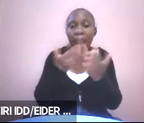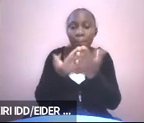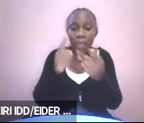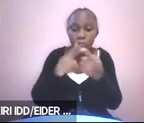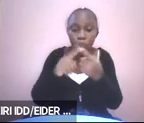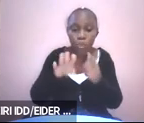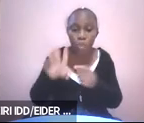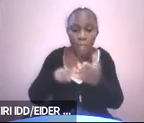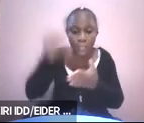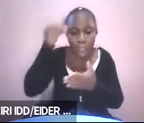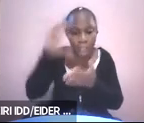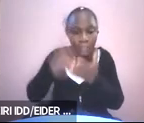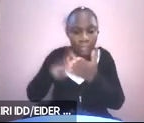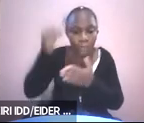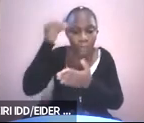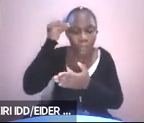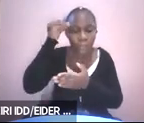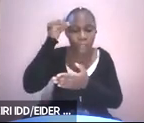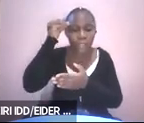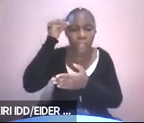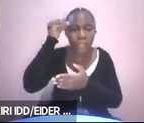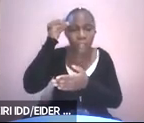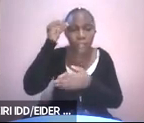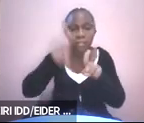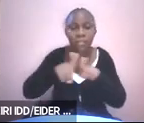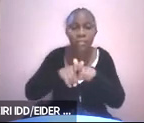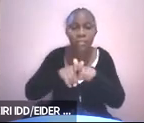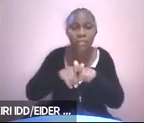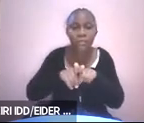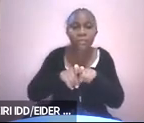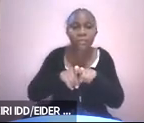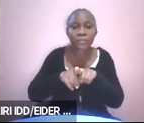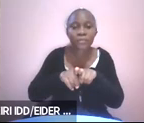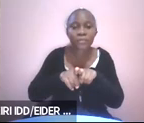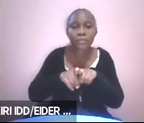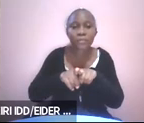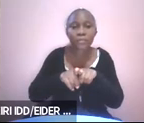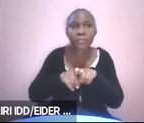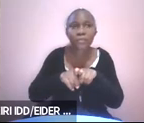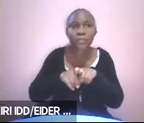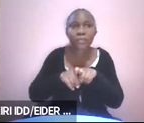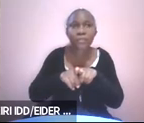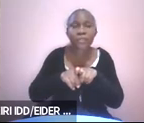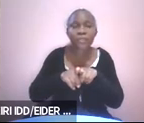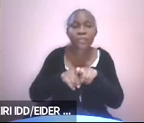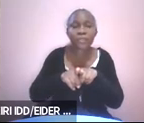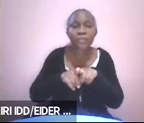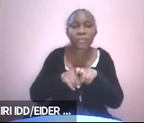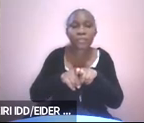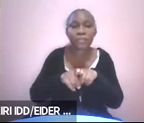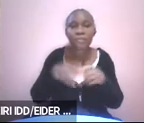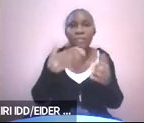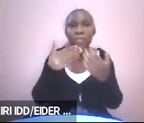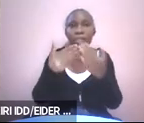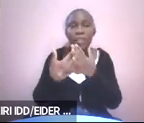I'm just curious about that. Thank you, Daniella. Let's see, anyone